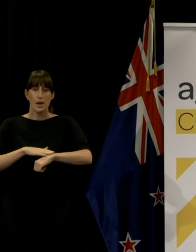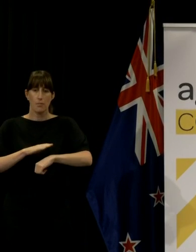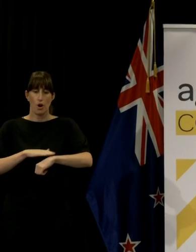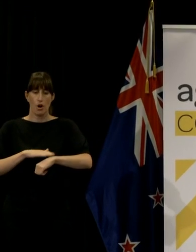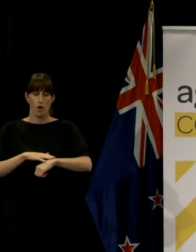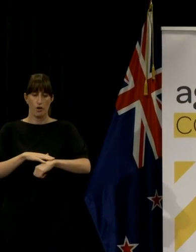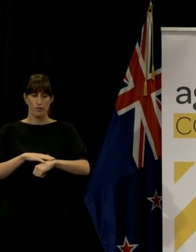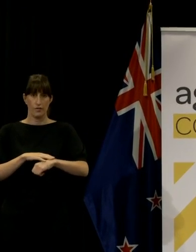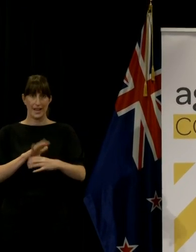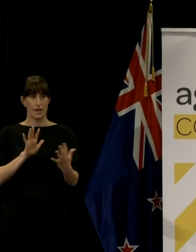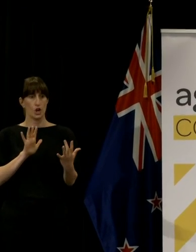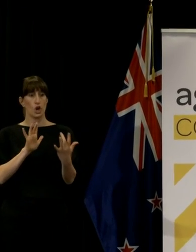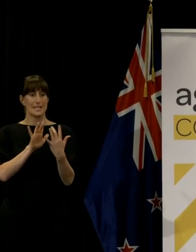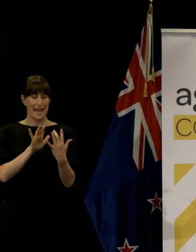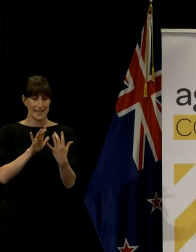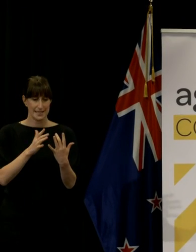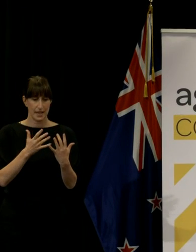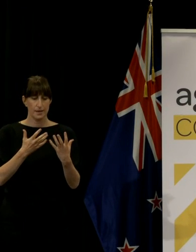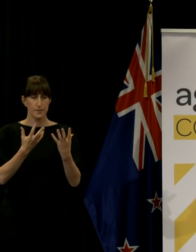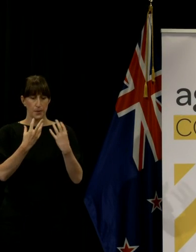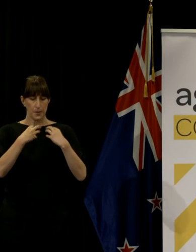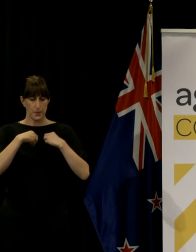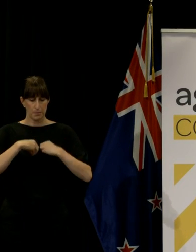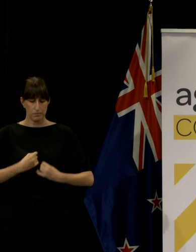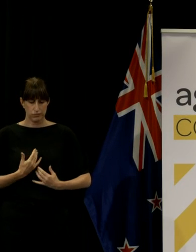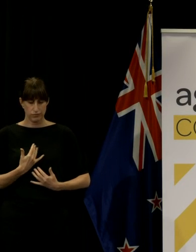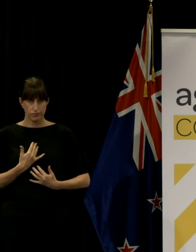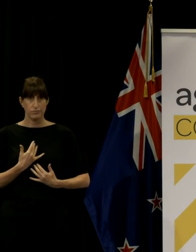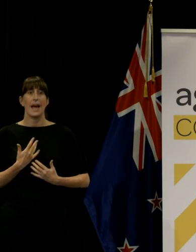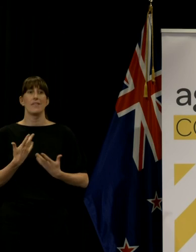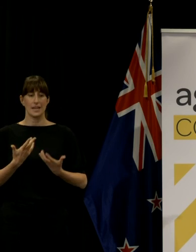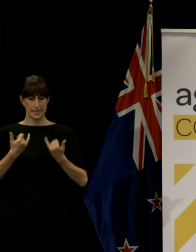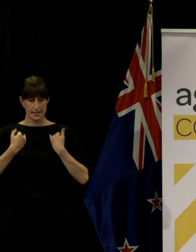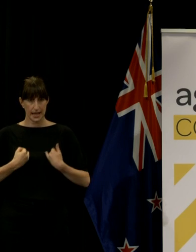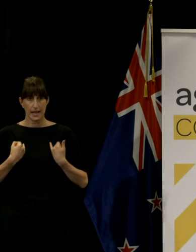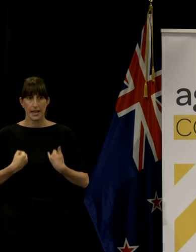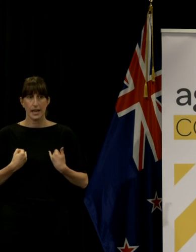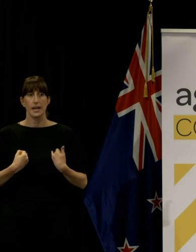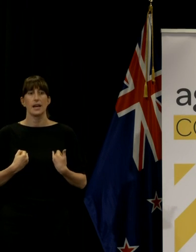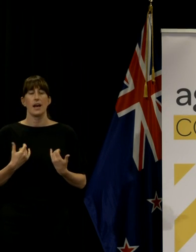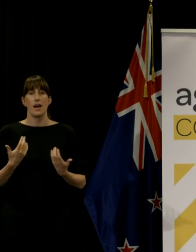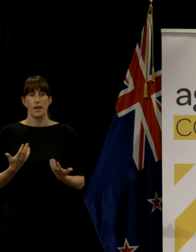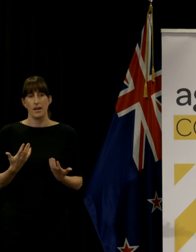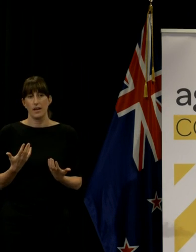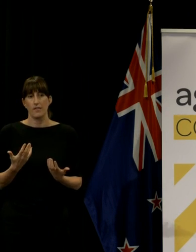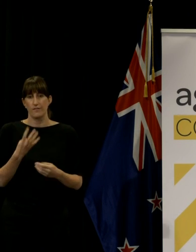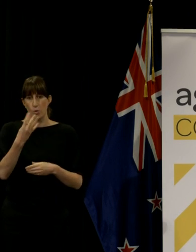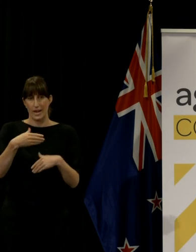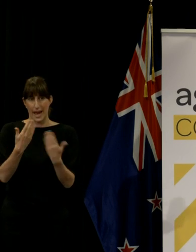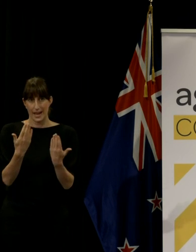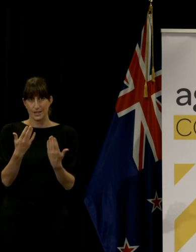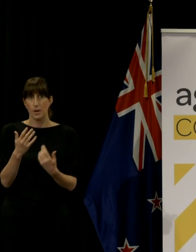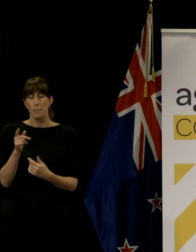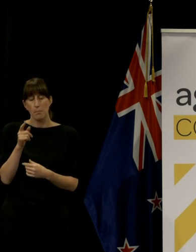developing symptoms is about 6 to 7 days. So it's very unlikely they caught it on the flight. However, it's we have seen more